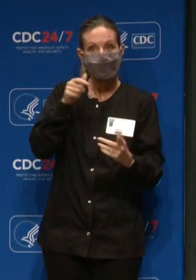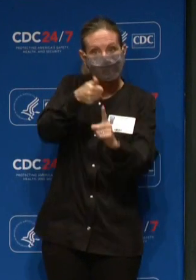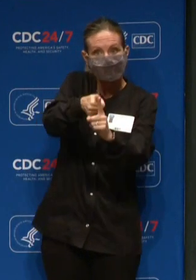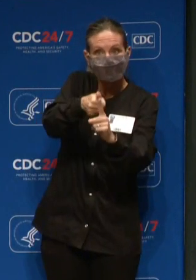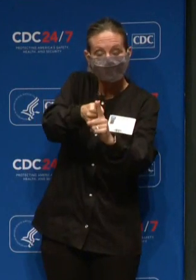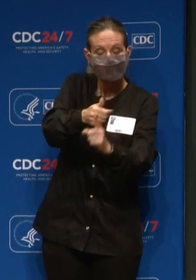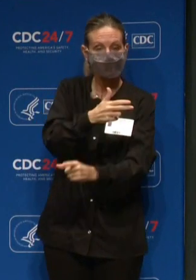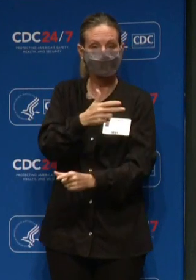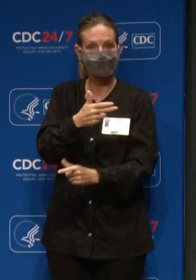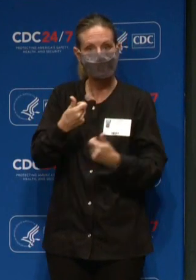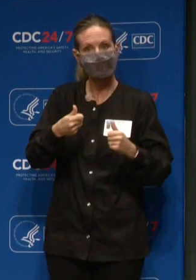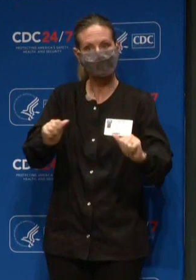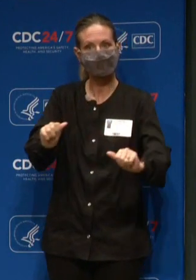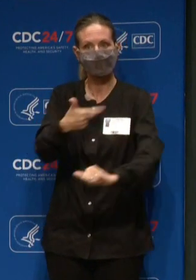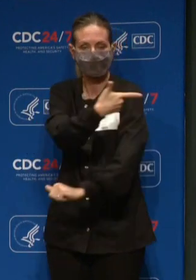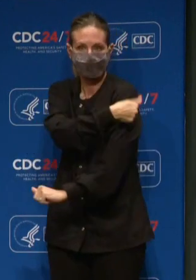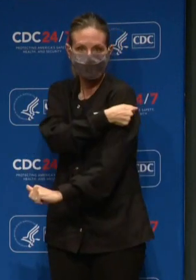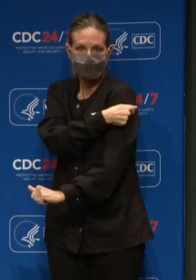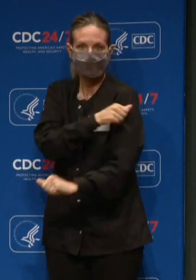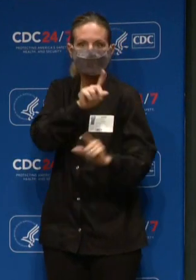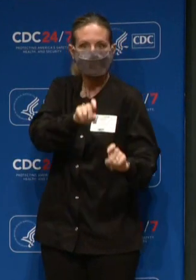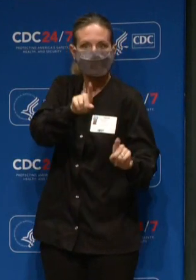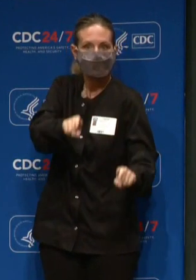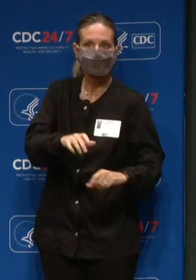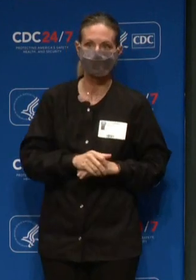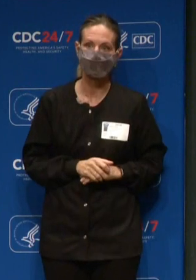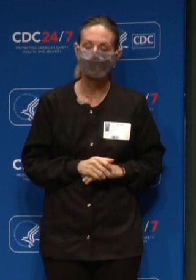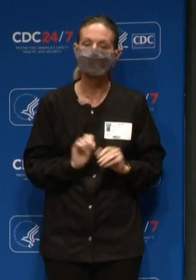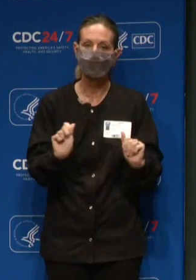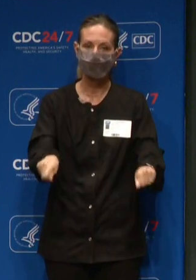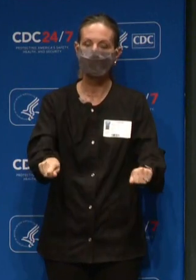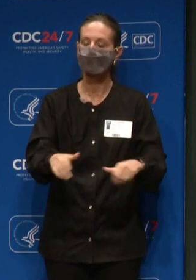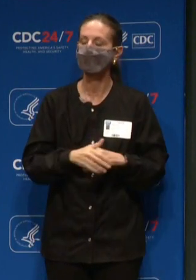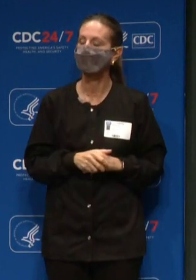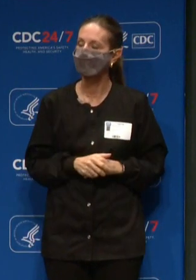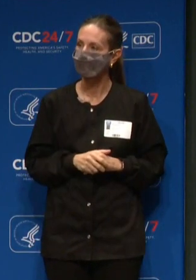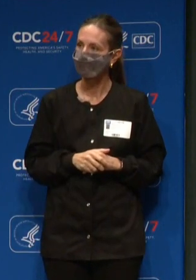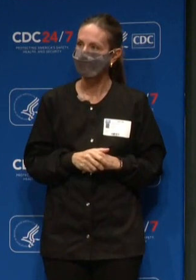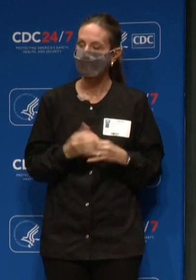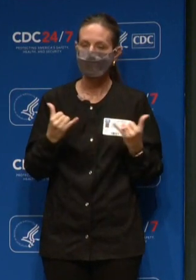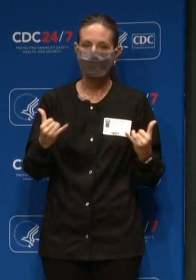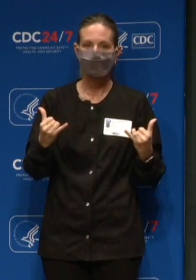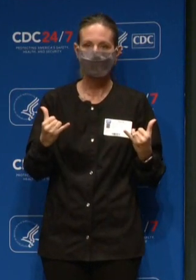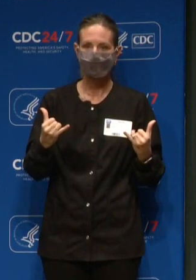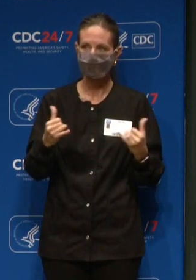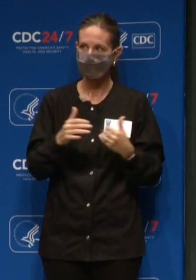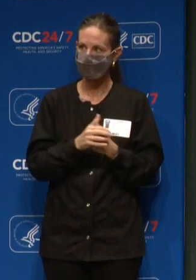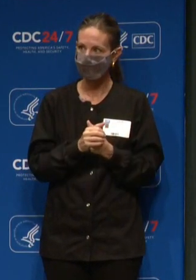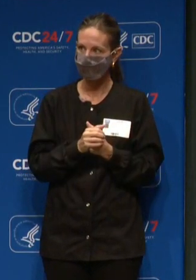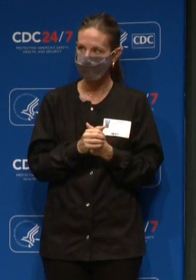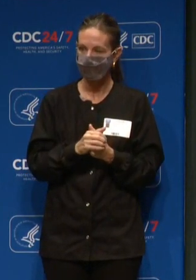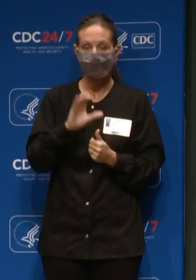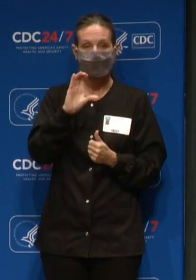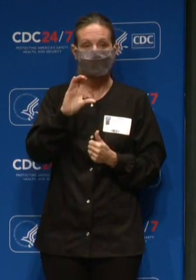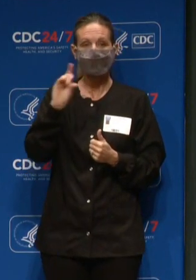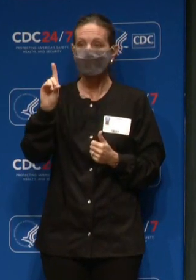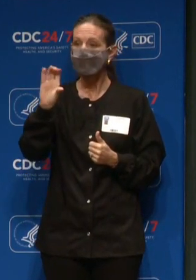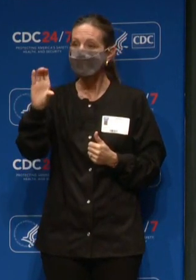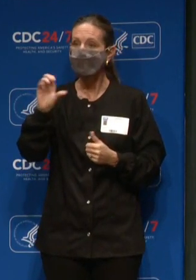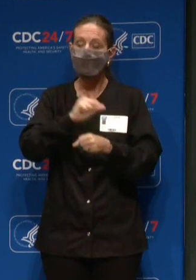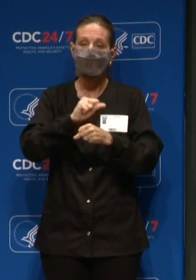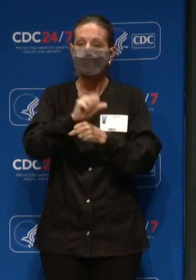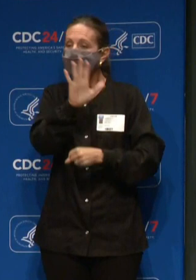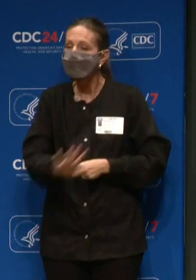of the country, as Dr. Butler explained. I'm briefed with the latest data from across the country by CDC's career experts each